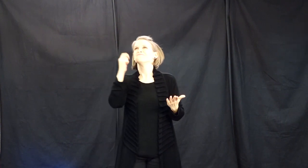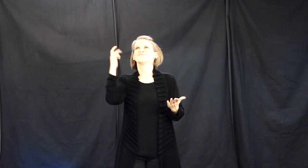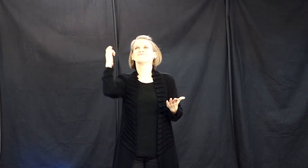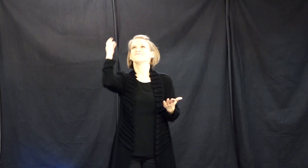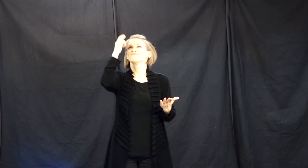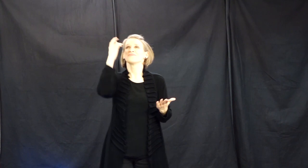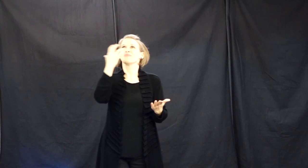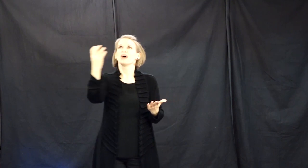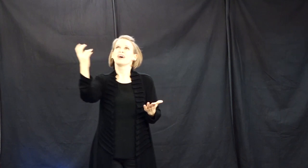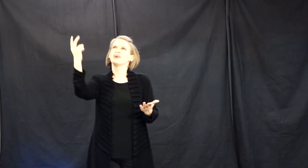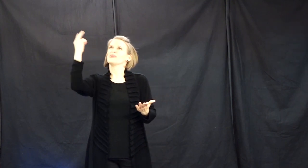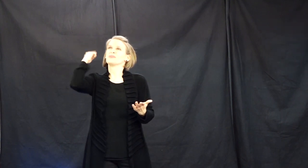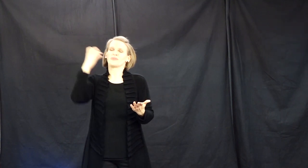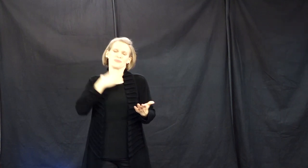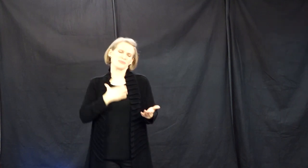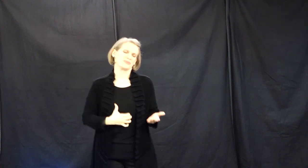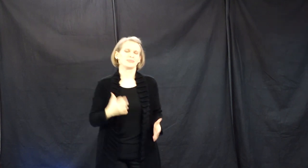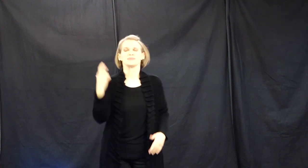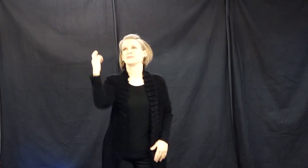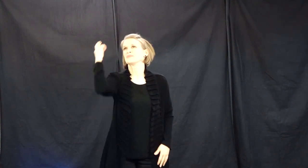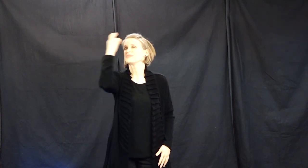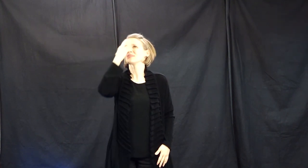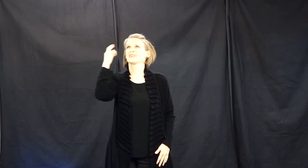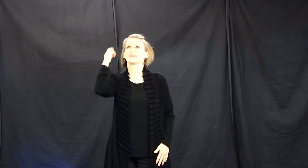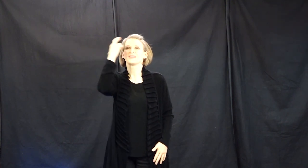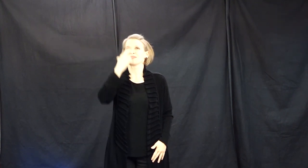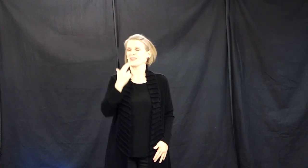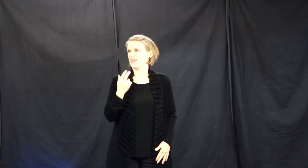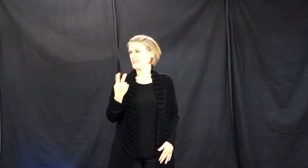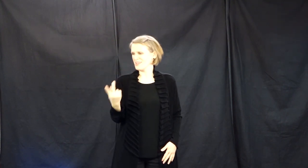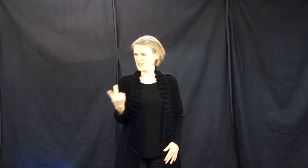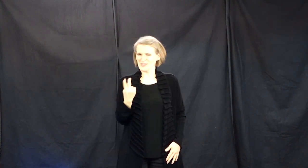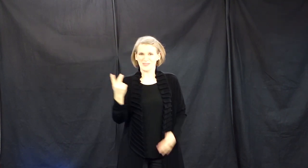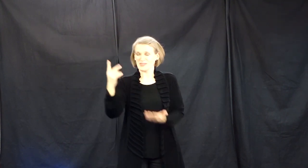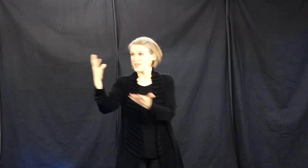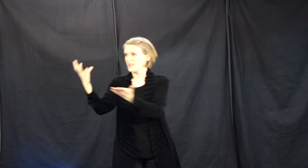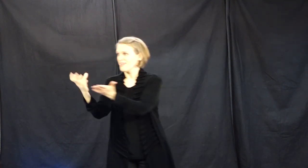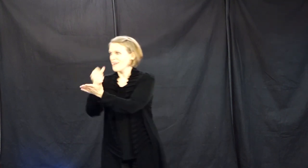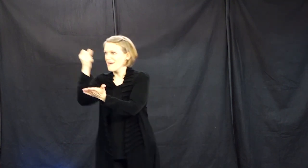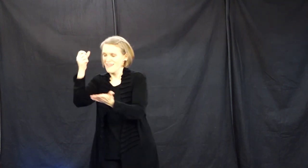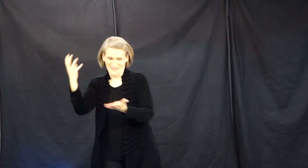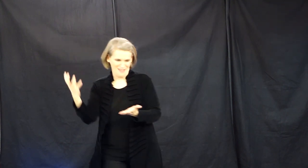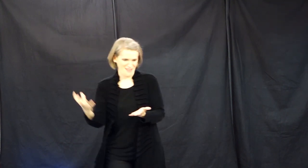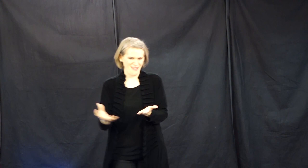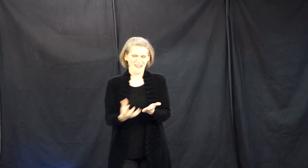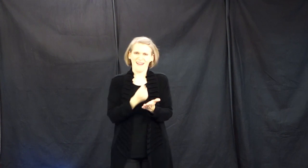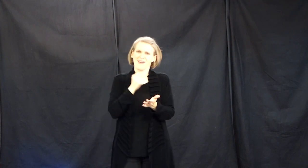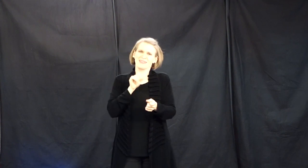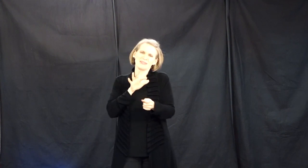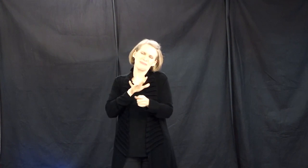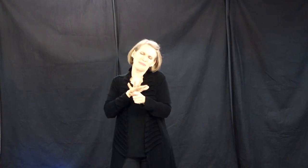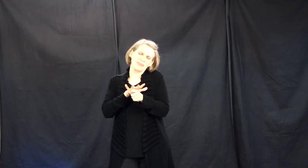I should have known the world was wide enough for both Hamilton and me.